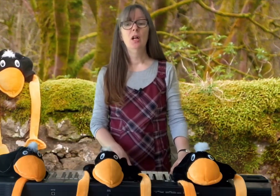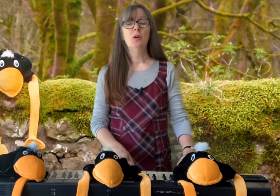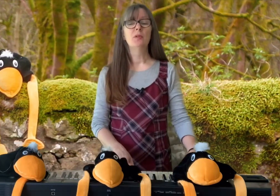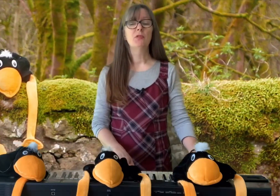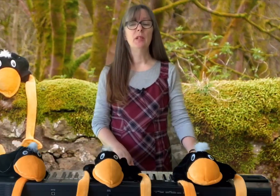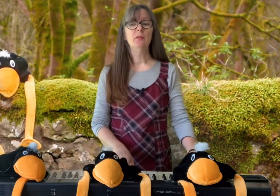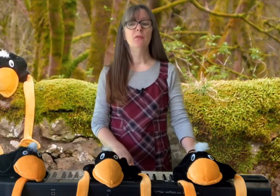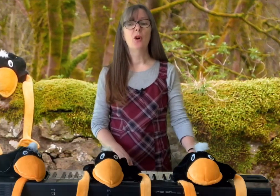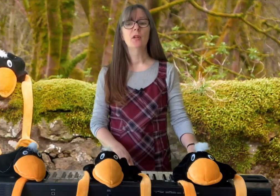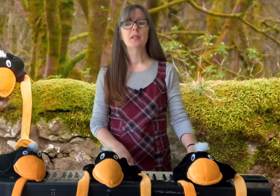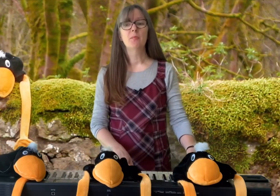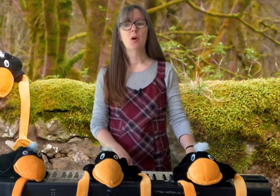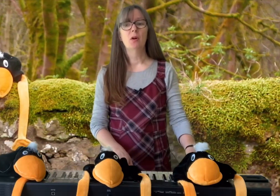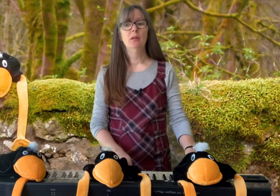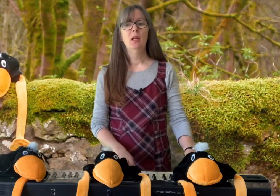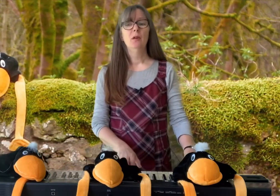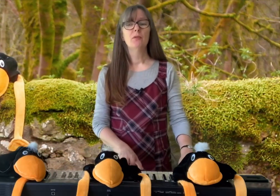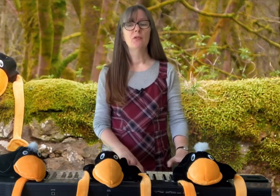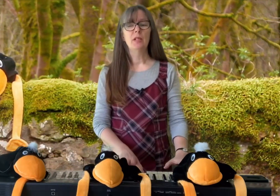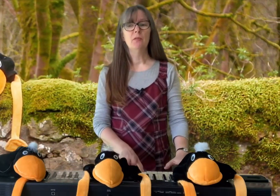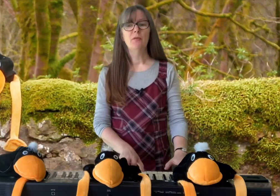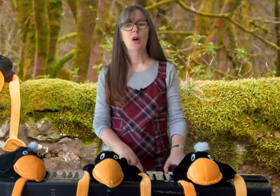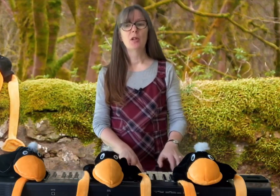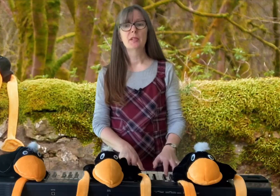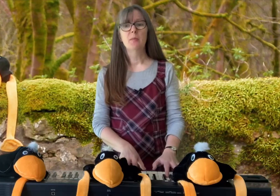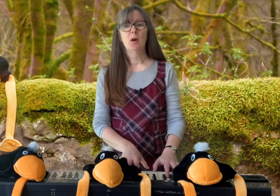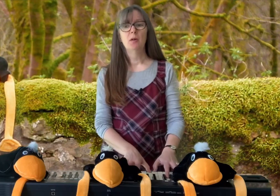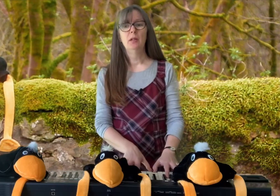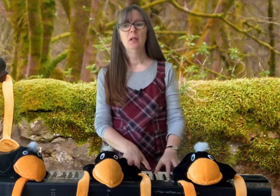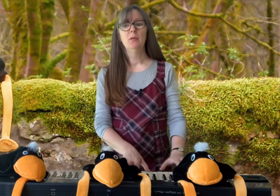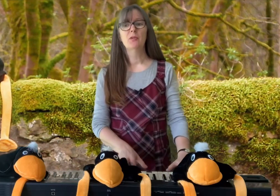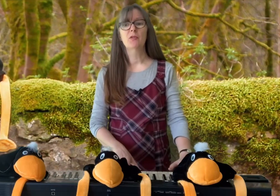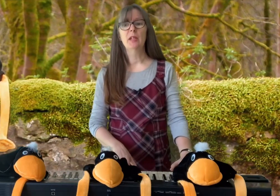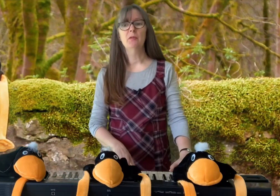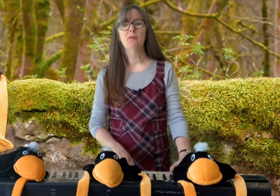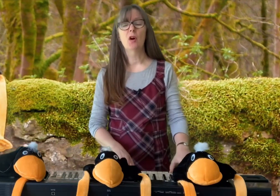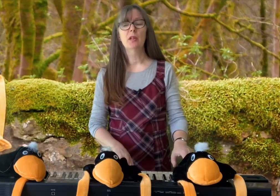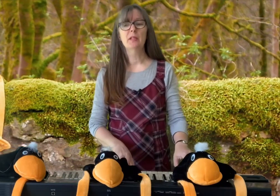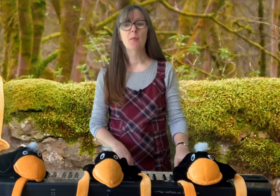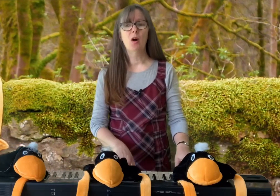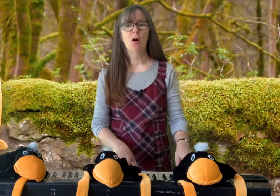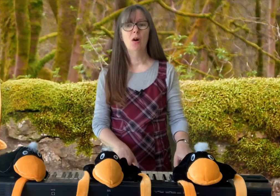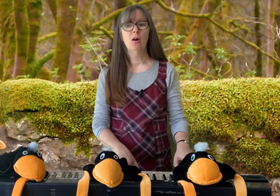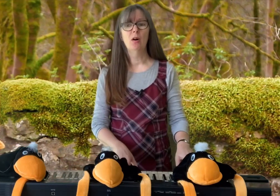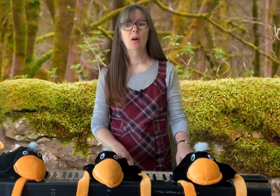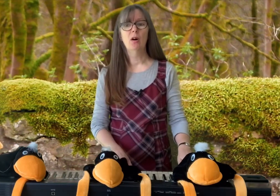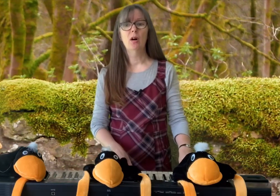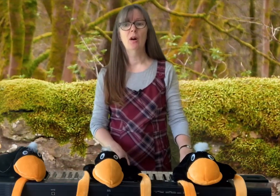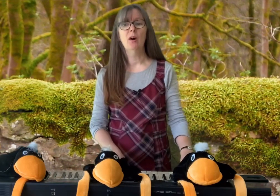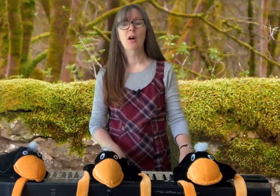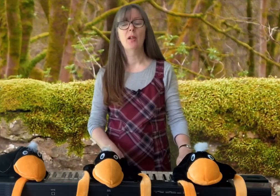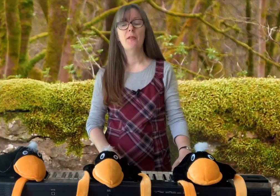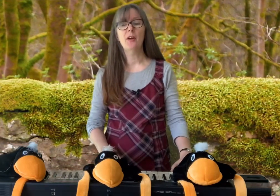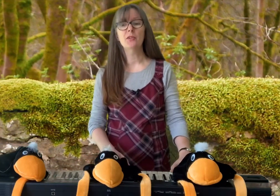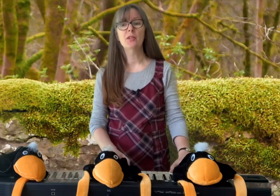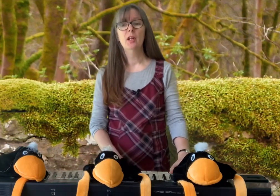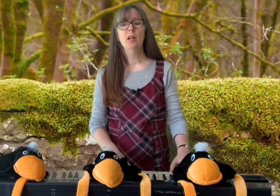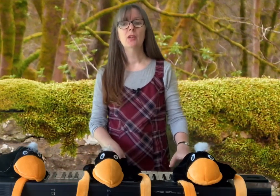was greeting for its maw, was greeting for its maw, was greeting for its maw. Third